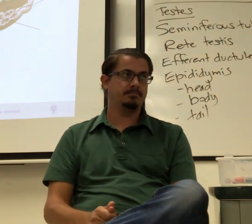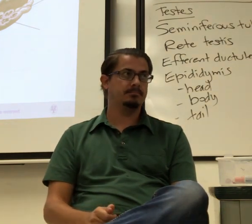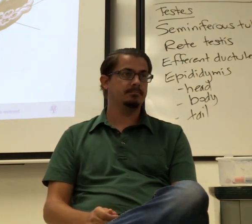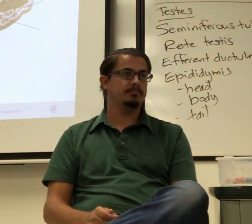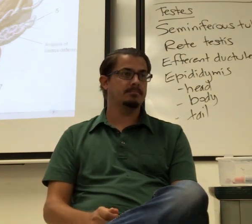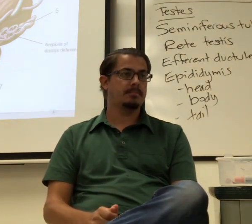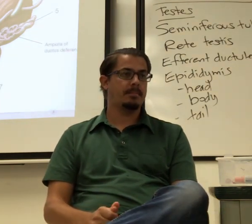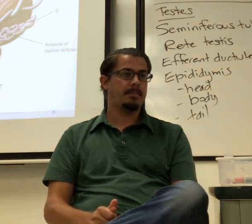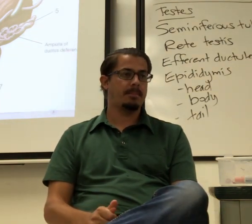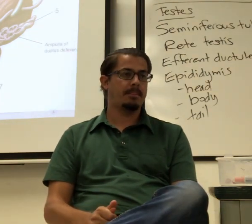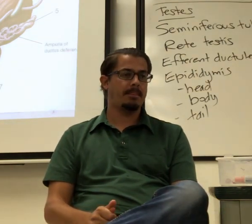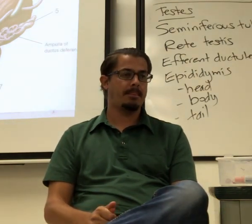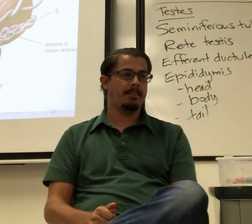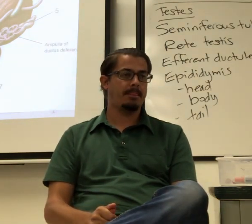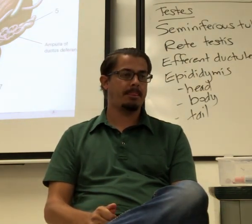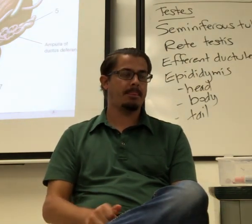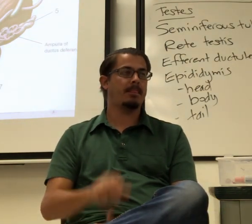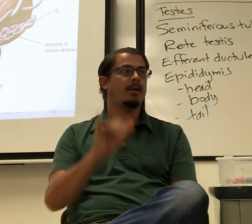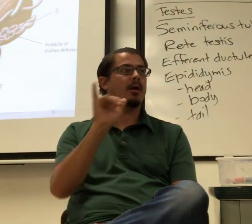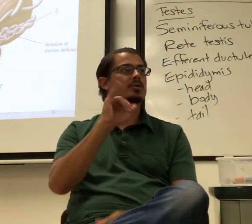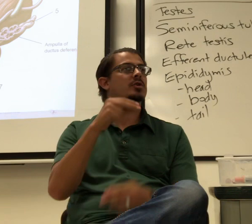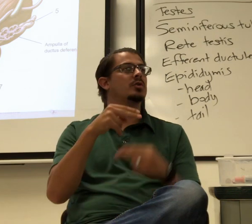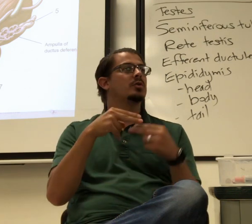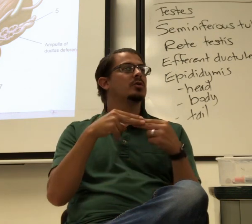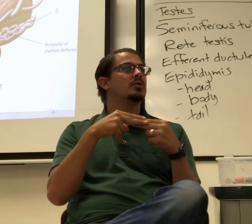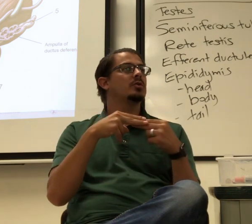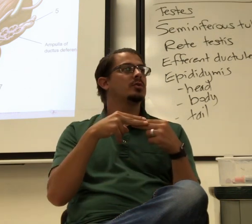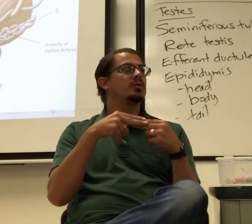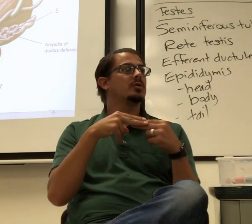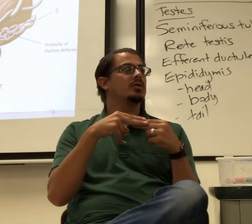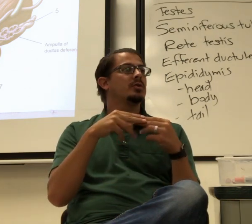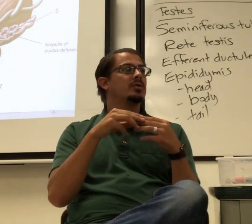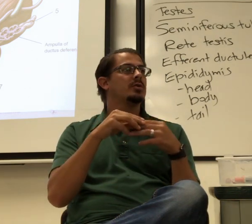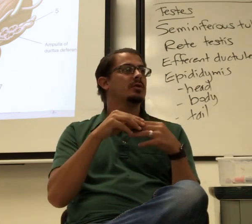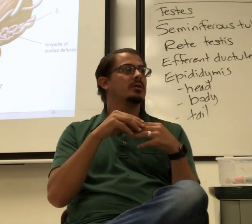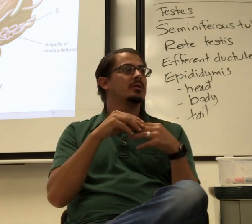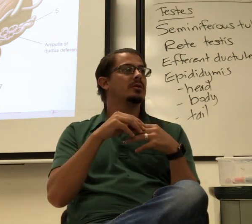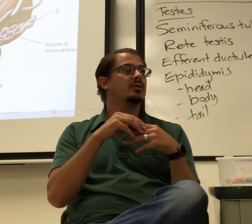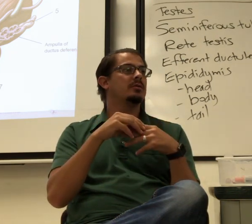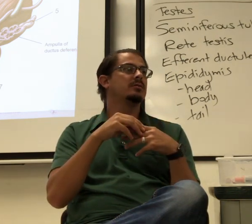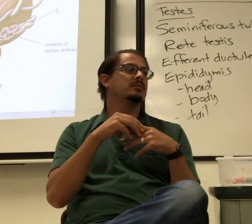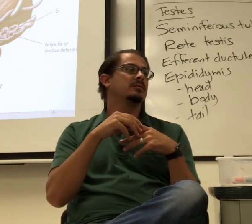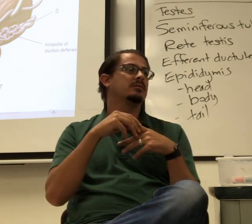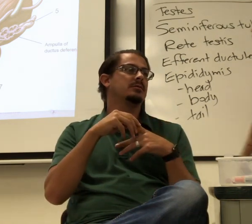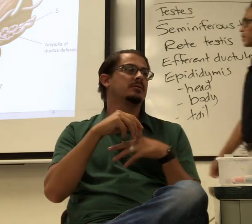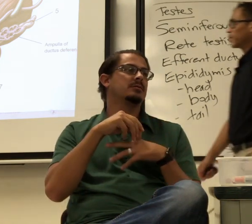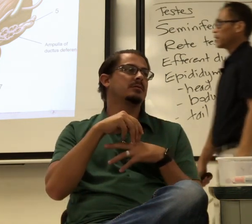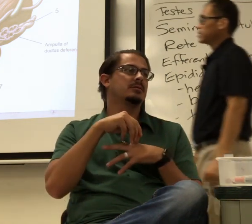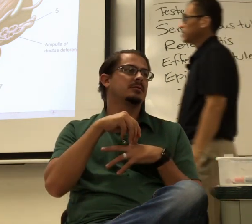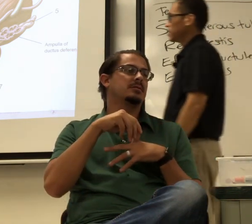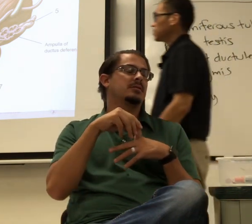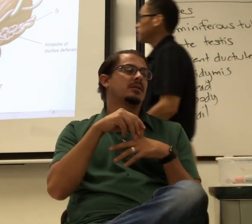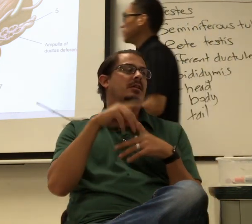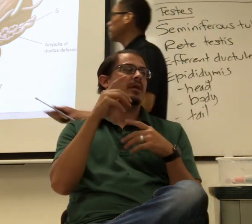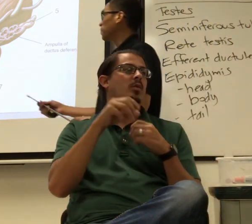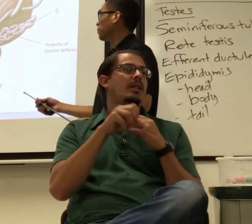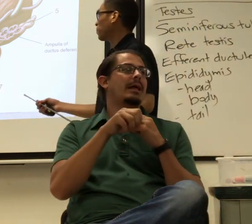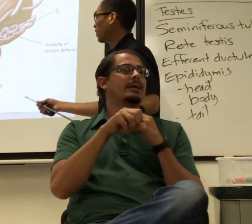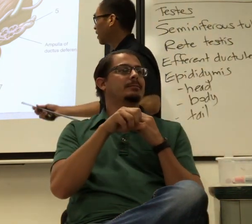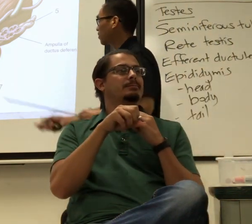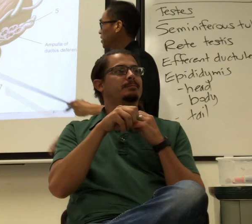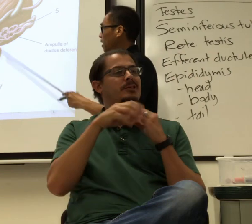And this is also the slide that we use to teach the seminal vesicles, the other glands that secrete things into the